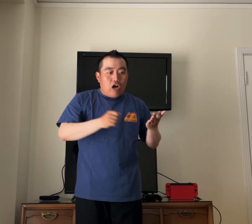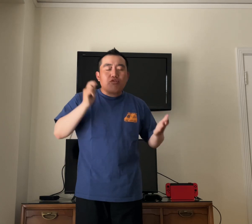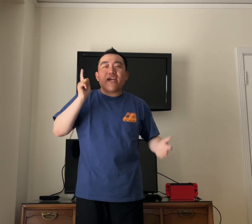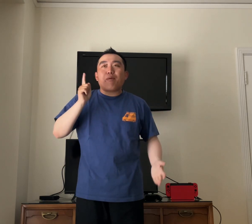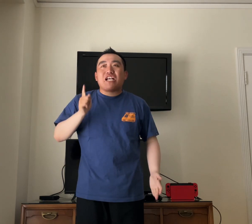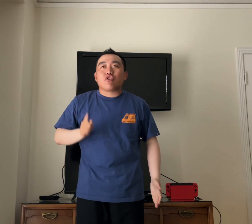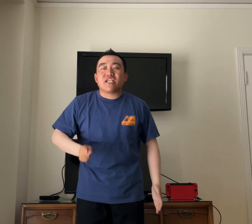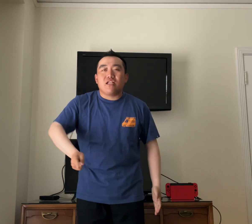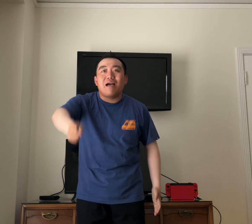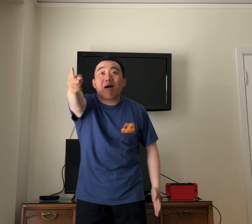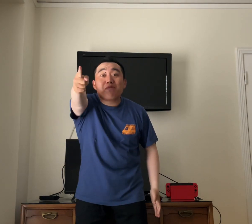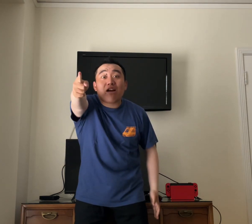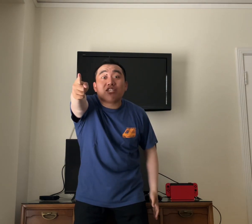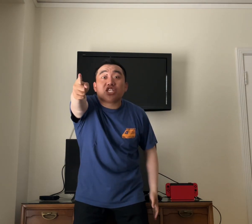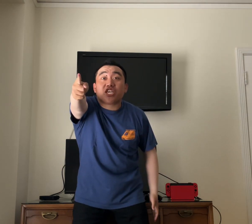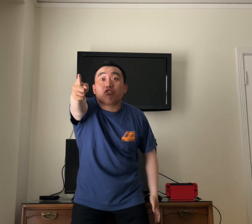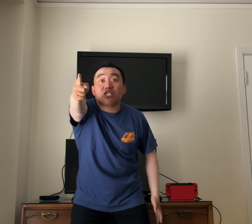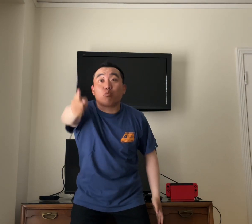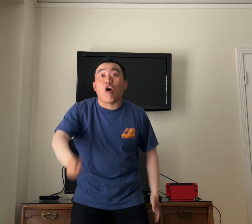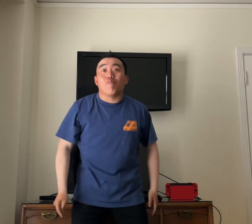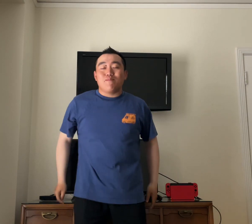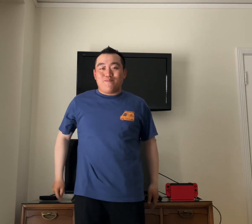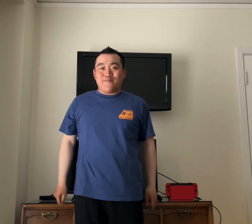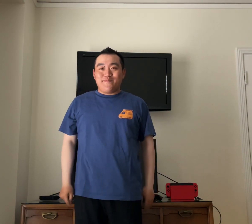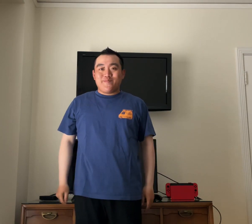Okay, Patrick, climb up there and secure this rope.